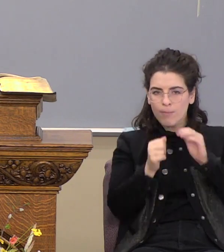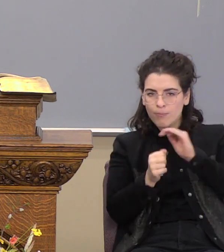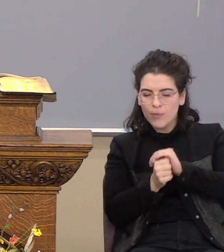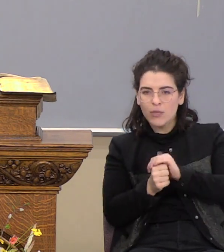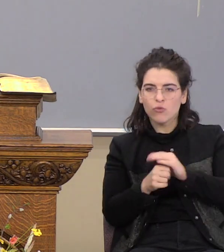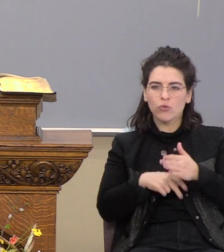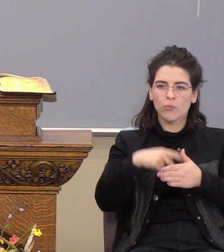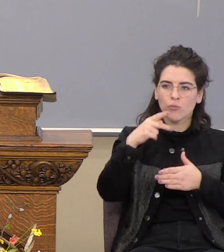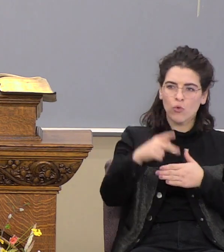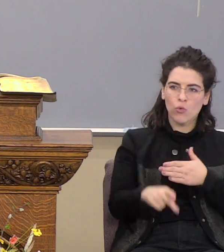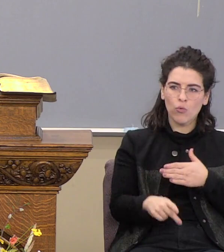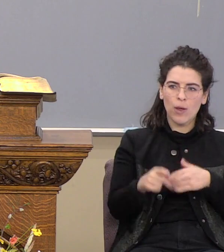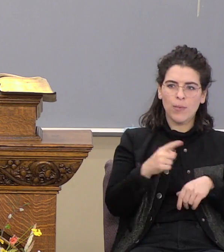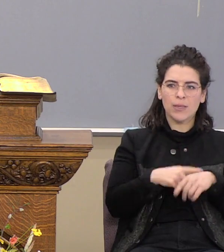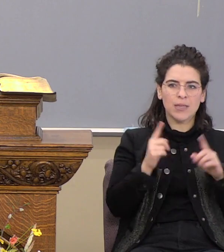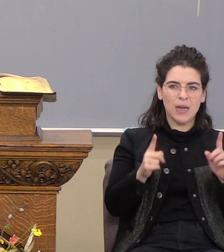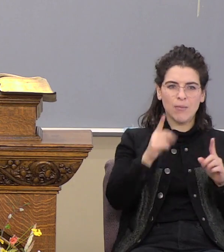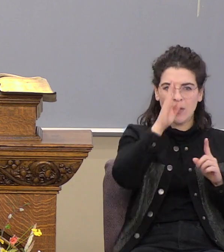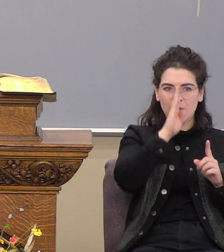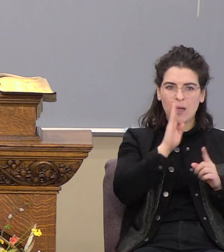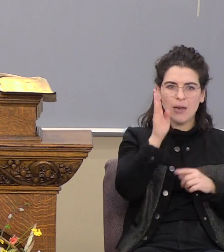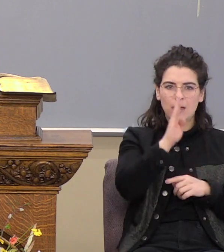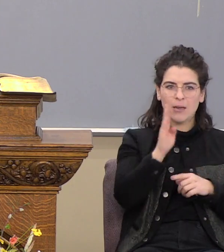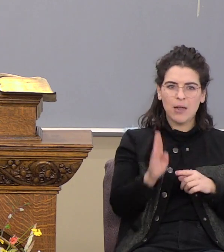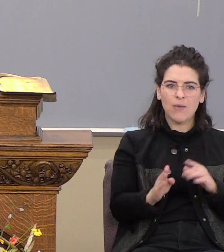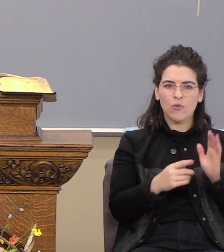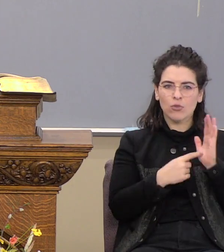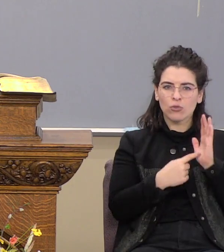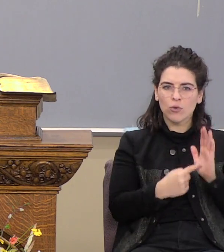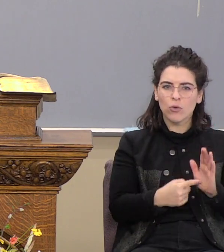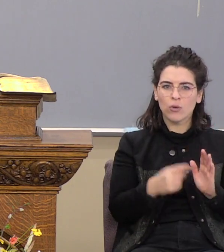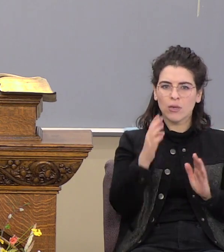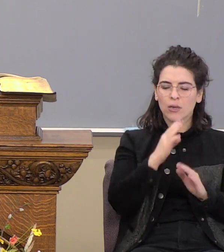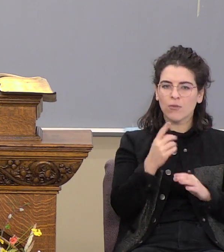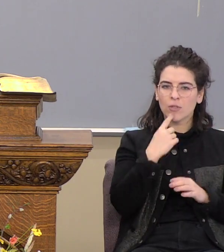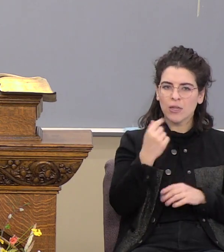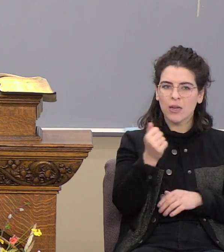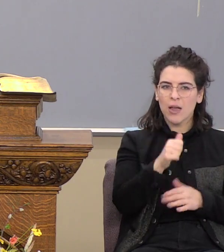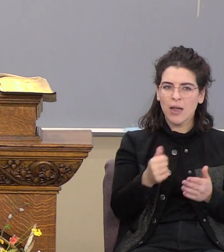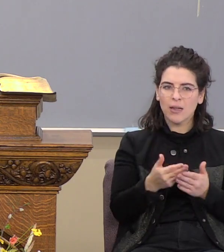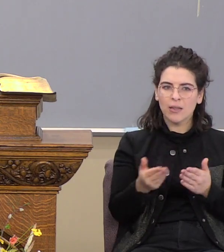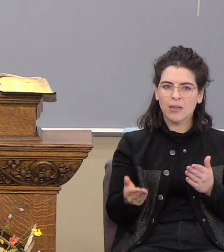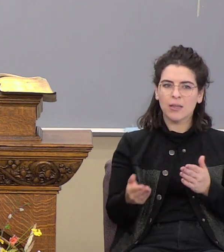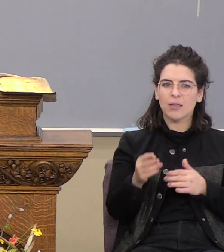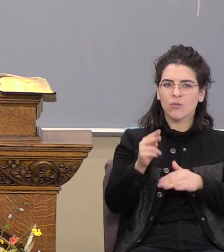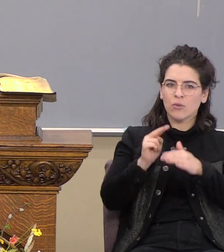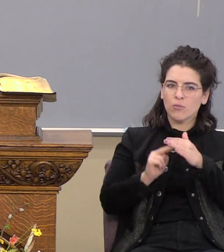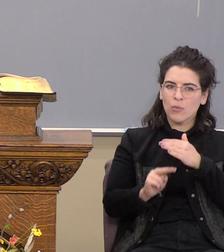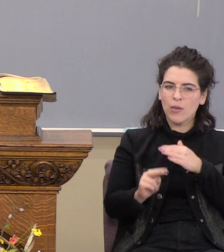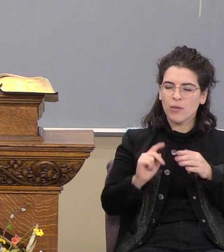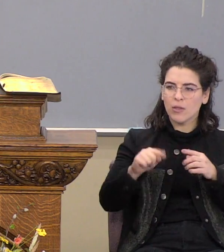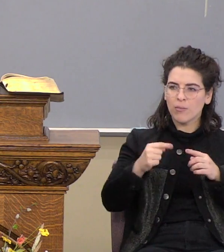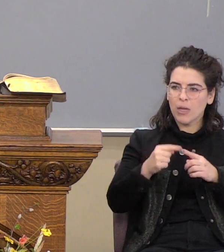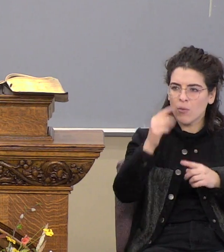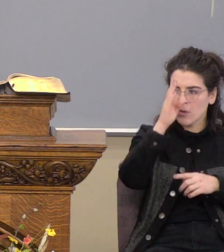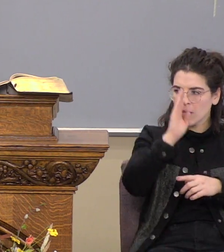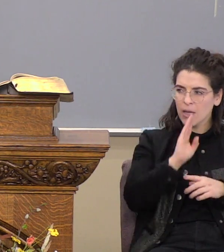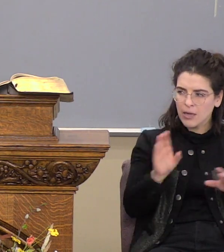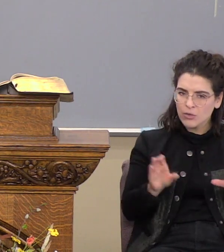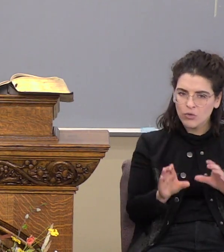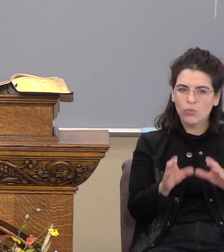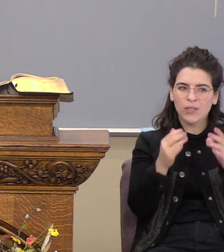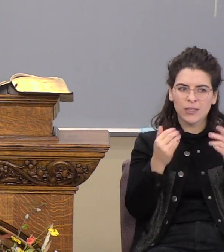that God never predicted. He never said anything to the prophets regarding what God is doing